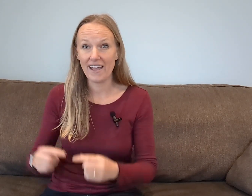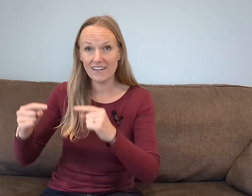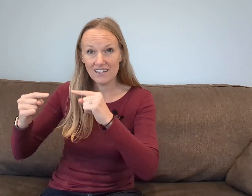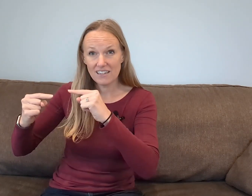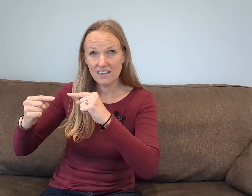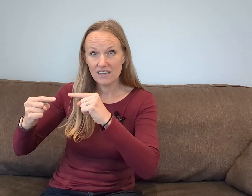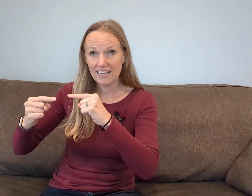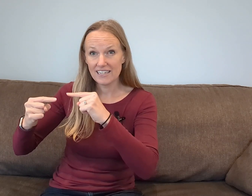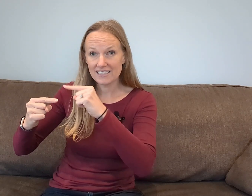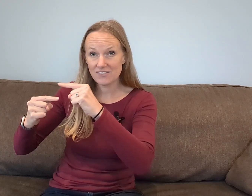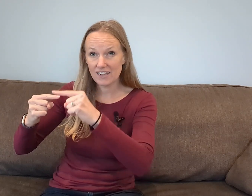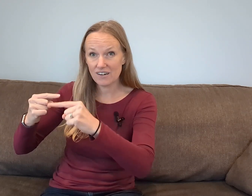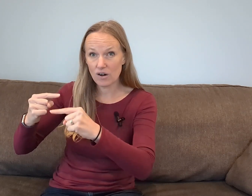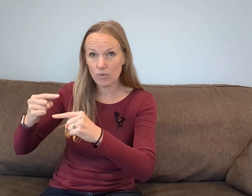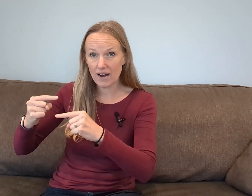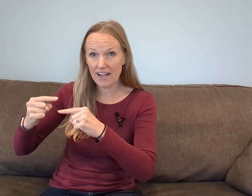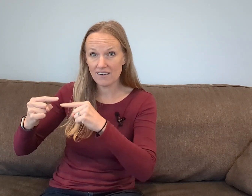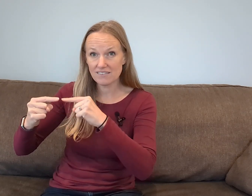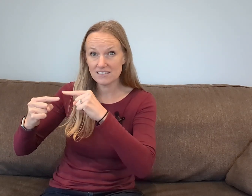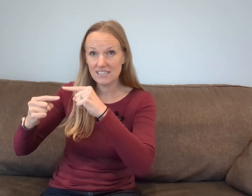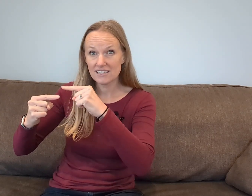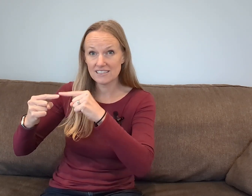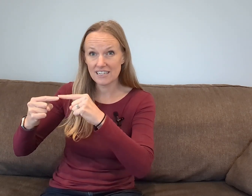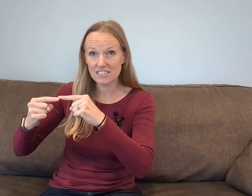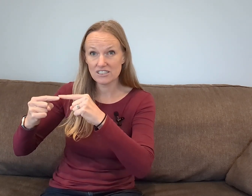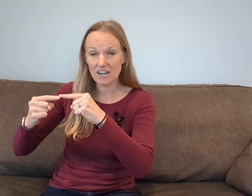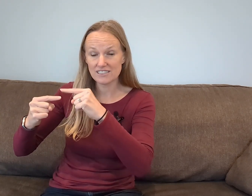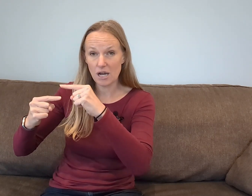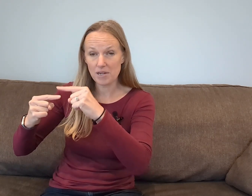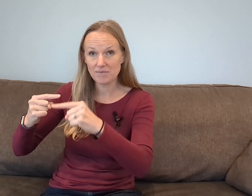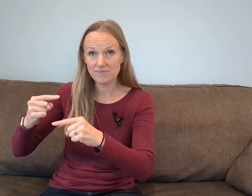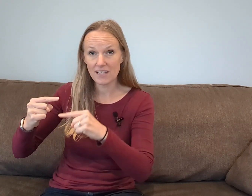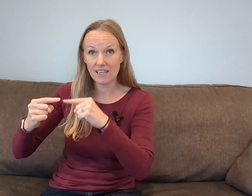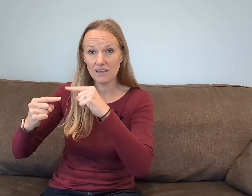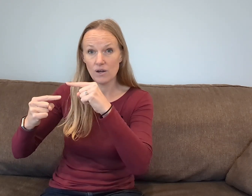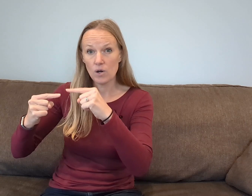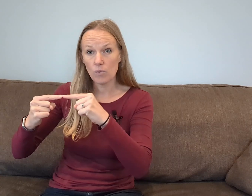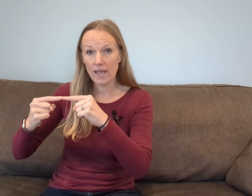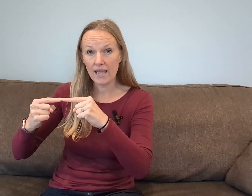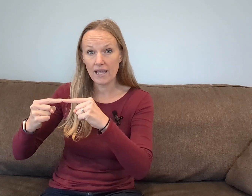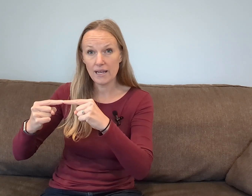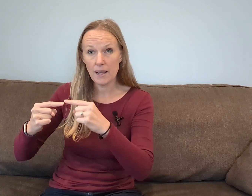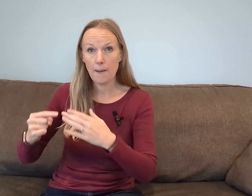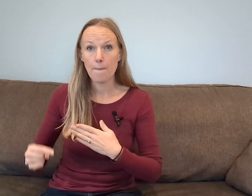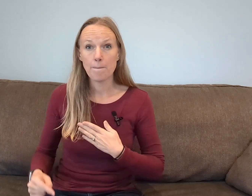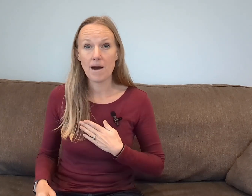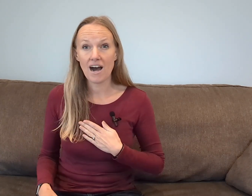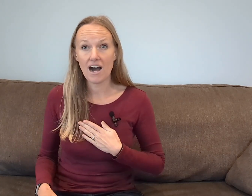when, index finger around and then touching your non-dominant, okay? When